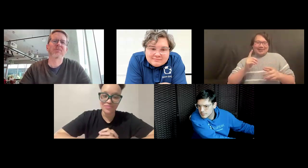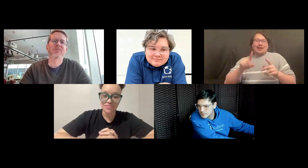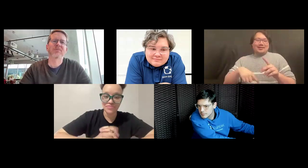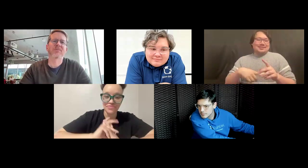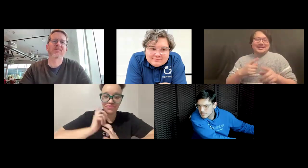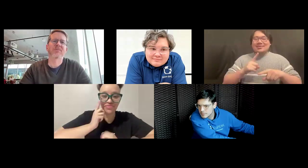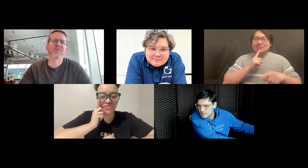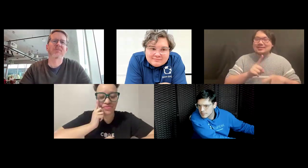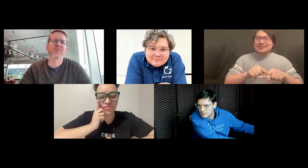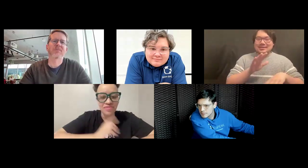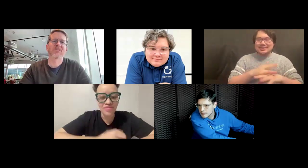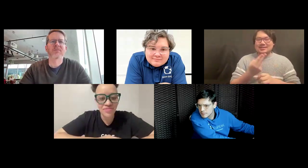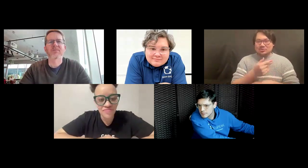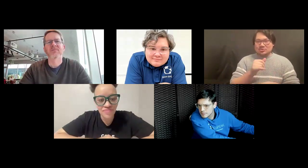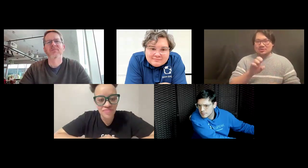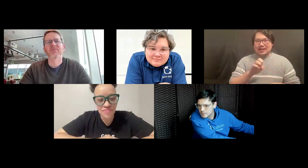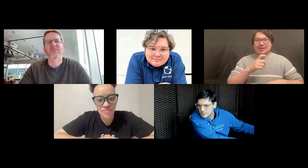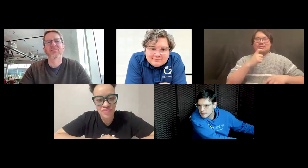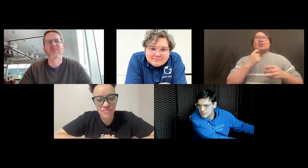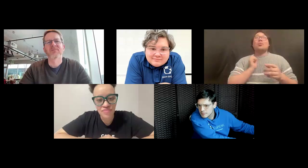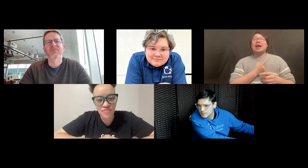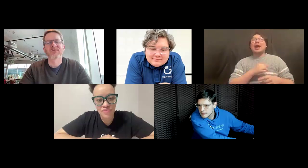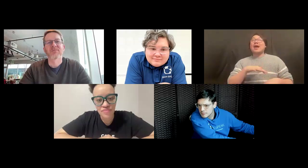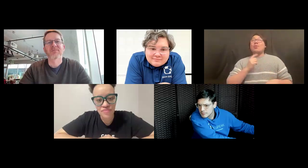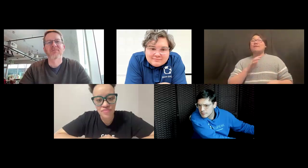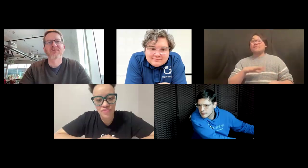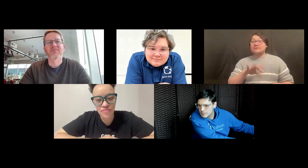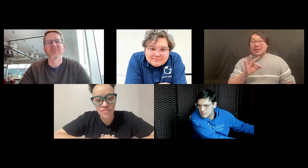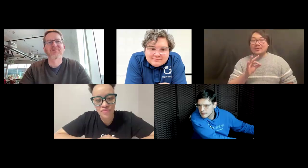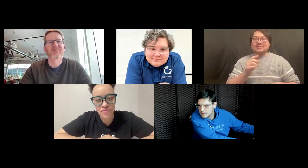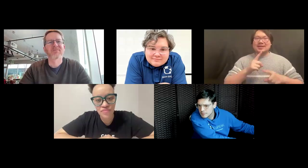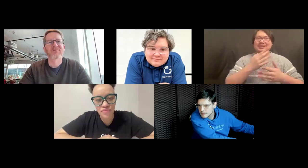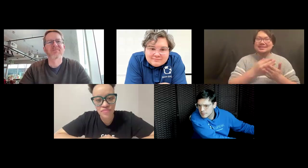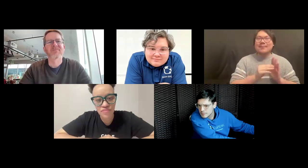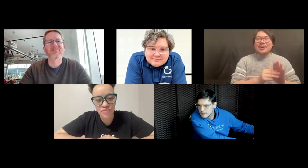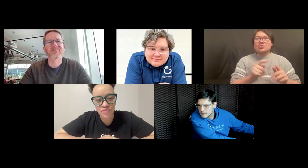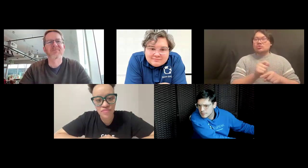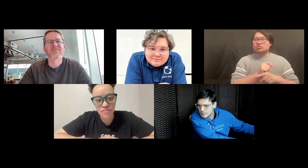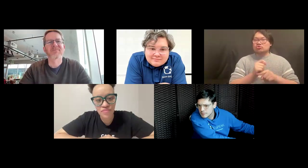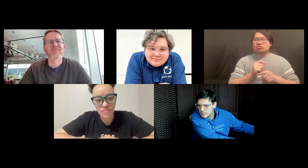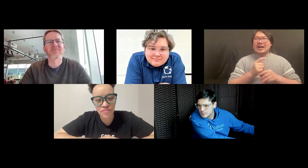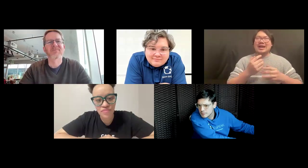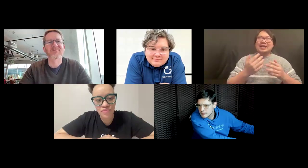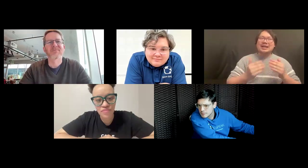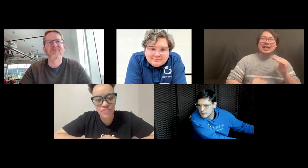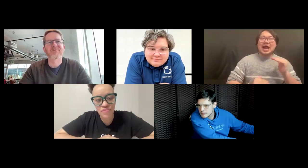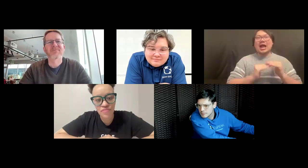to our what we changed over to. So now we're using this eager. And so we found some models to